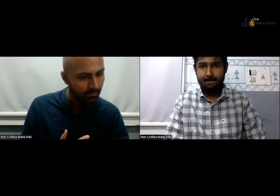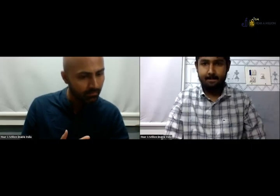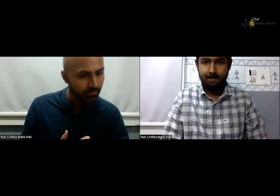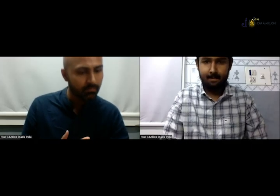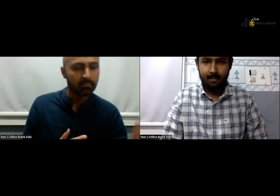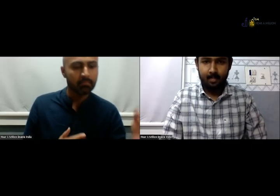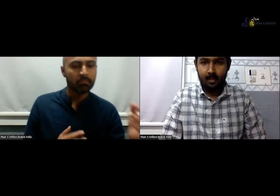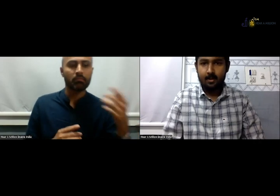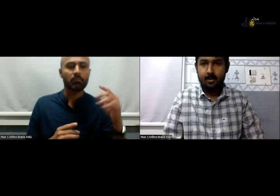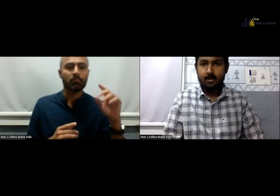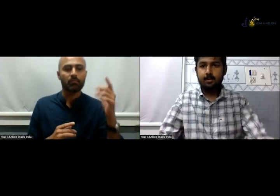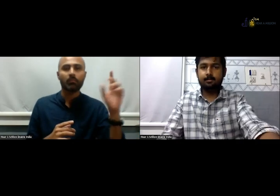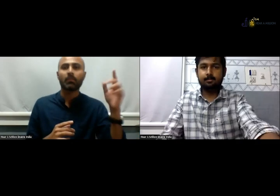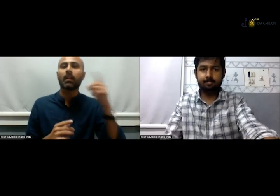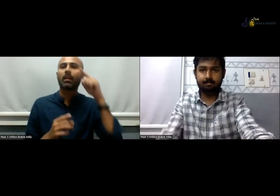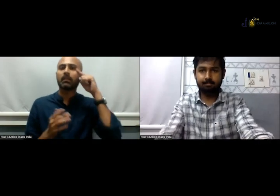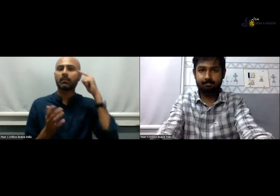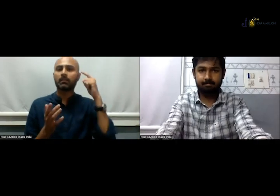Okay.